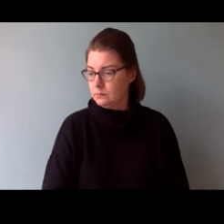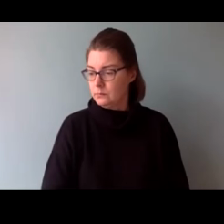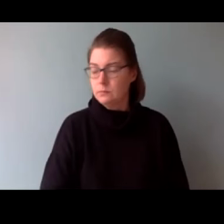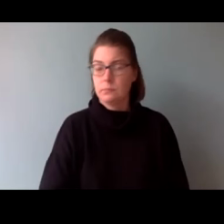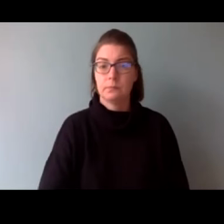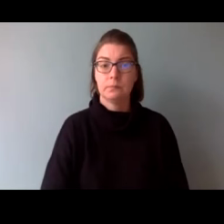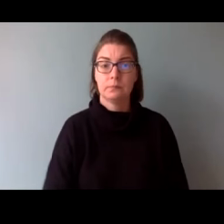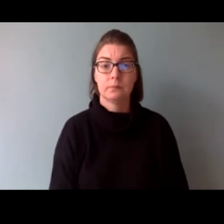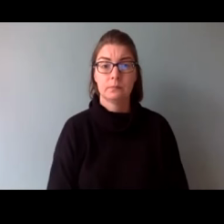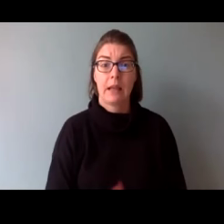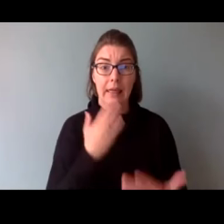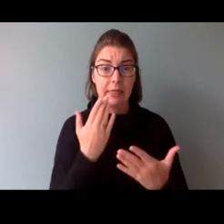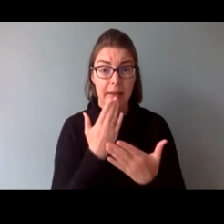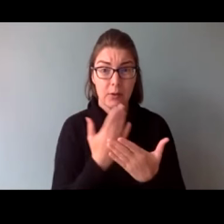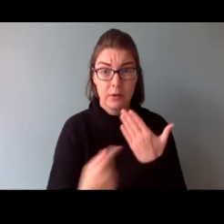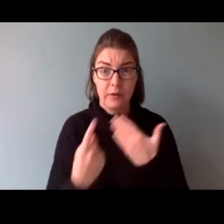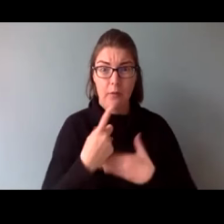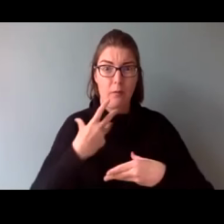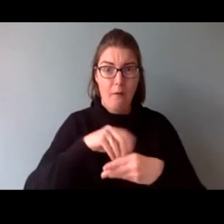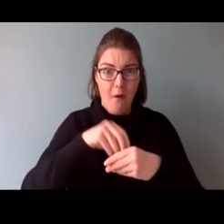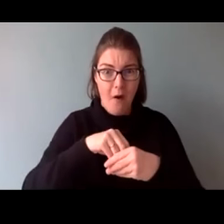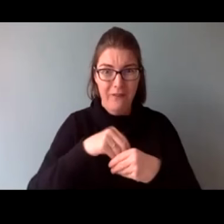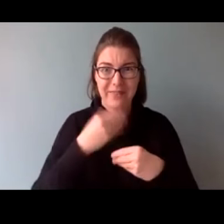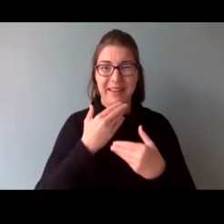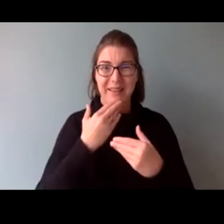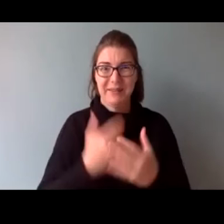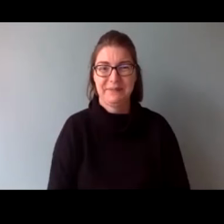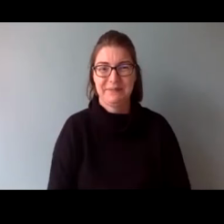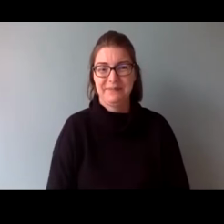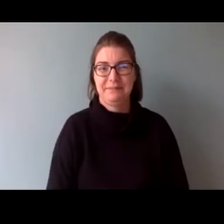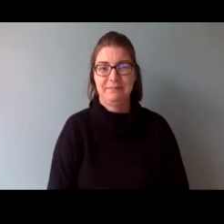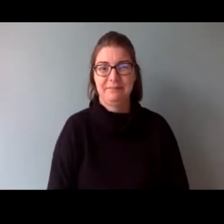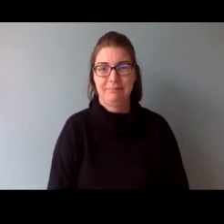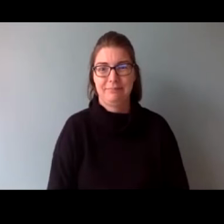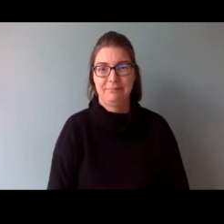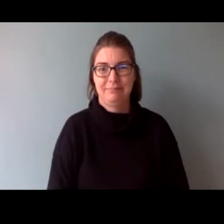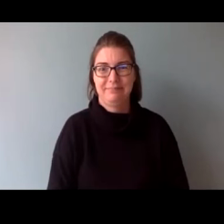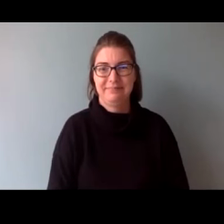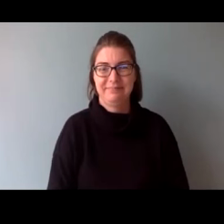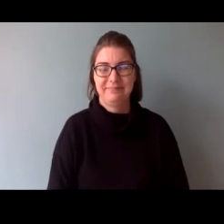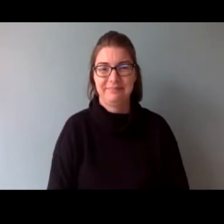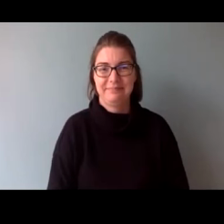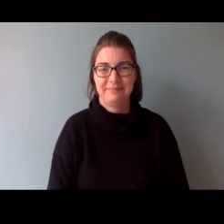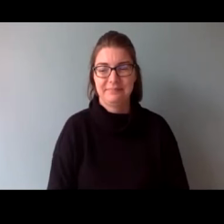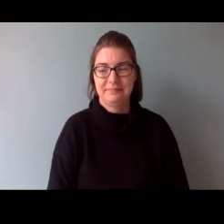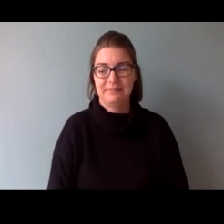And thank you to everyone for participating, sort of throwing in your...